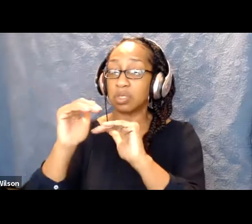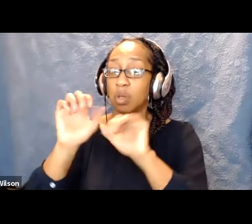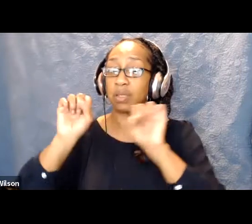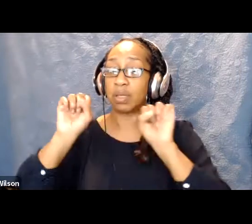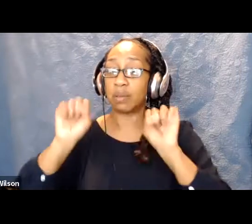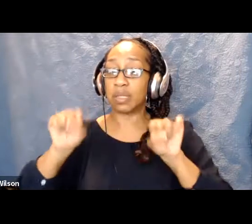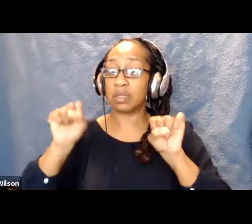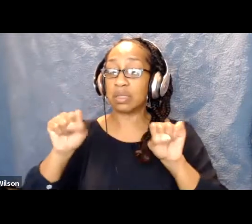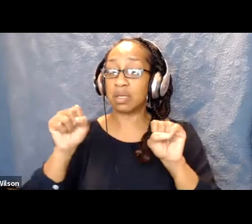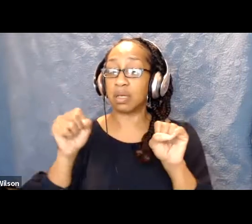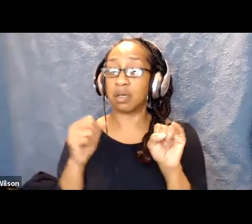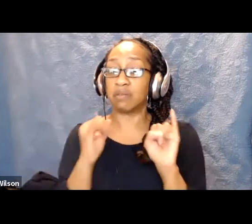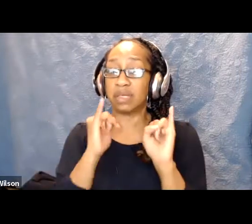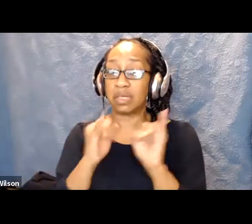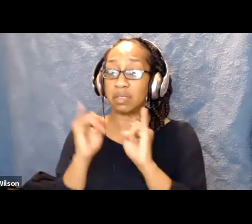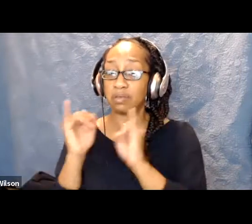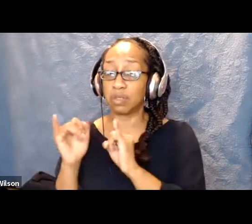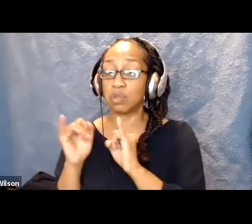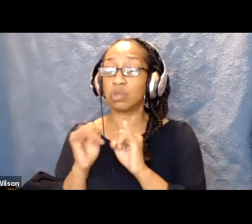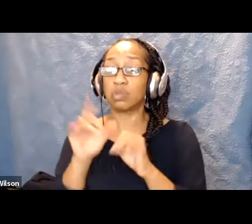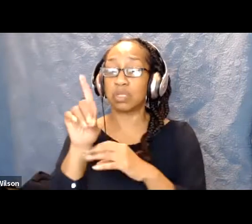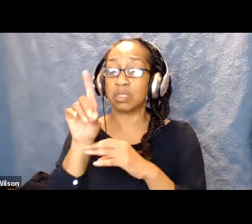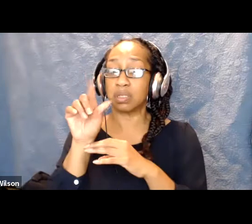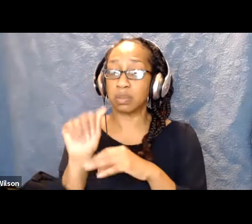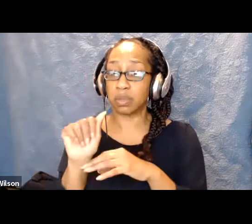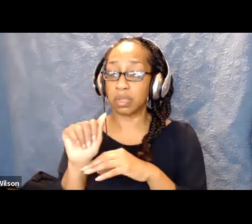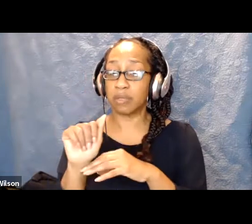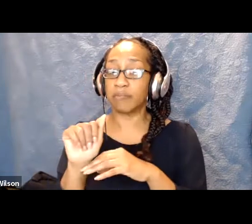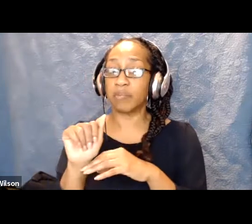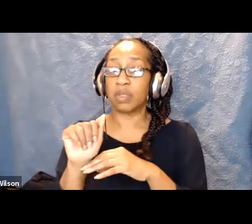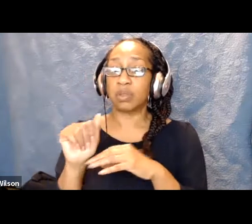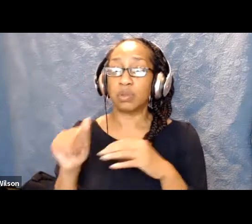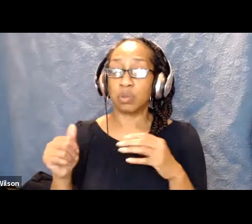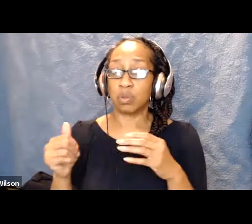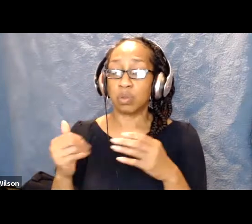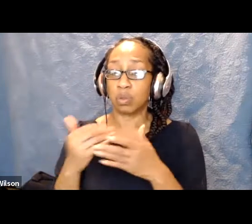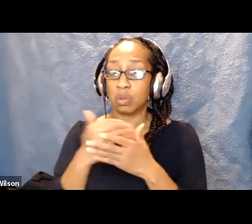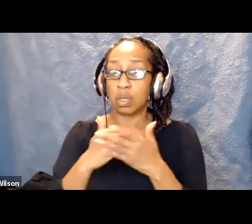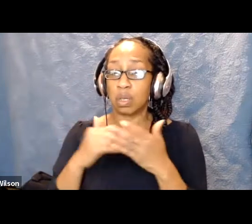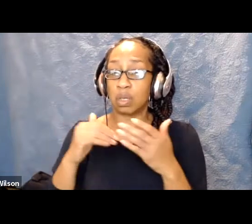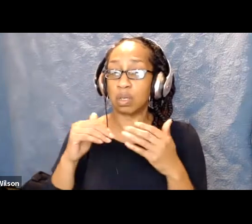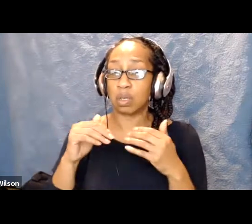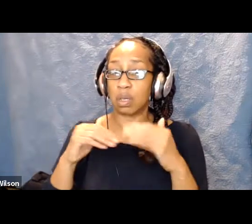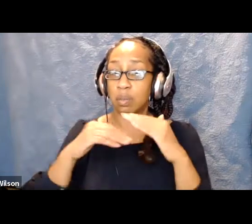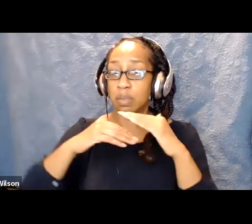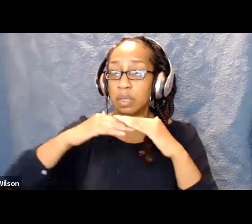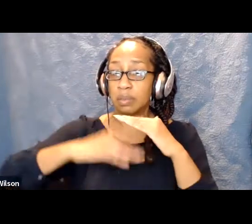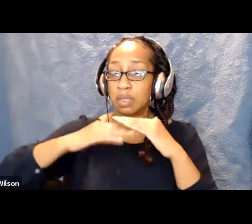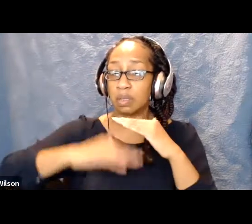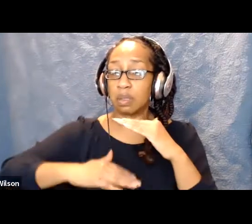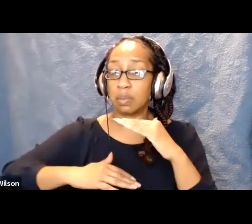of individuals with disabilities to be paid some minimum wage until they have